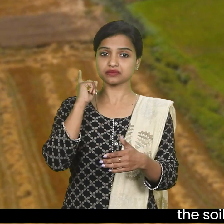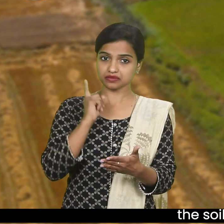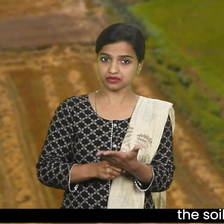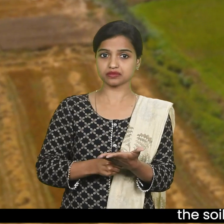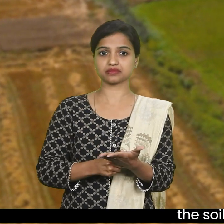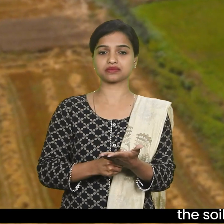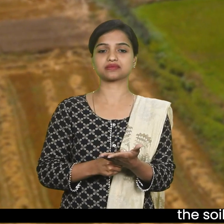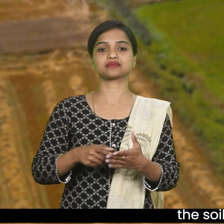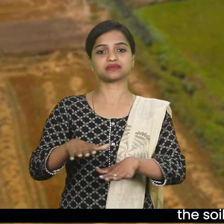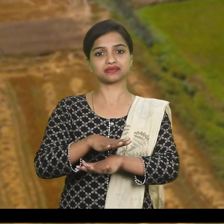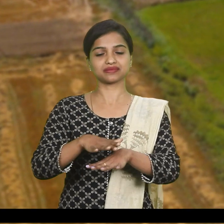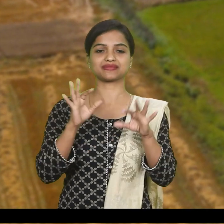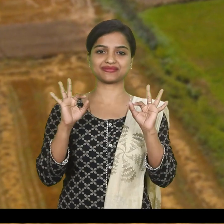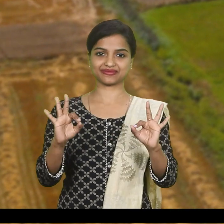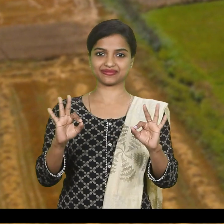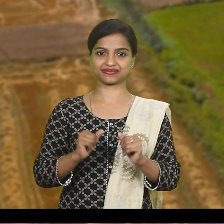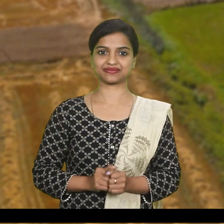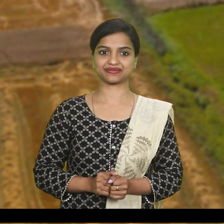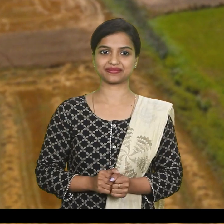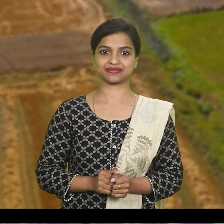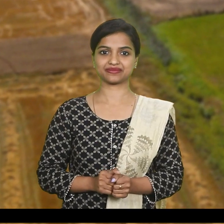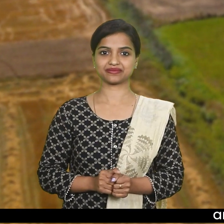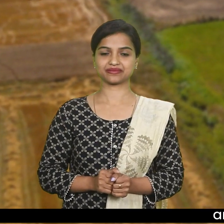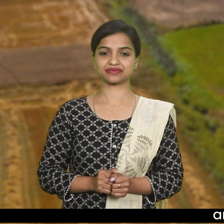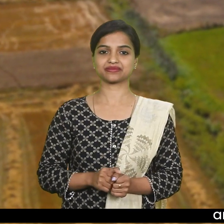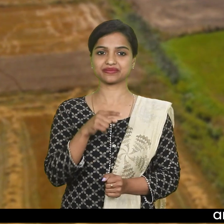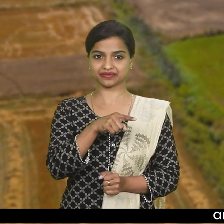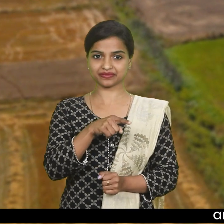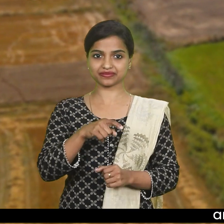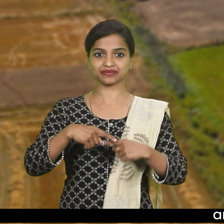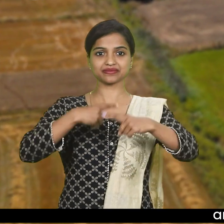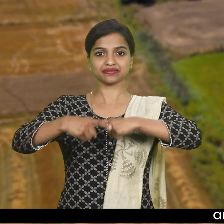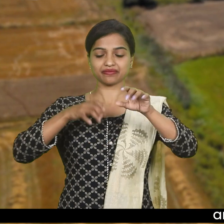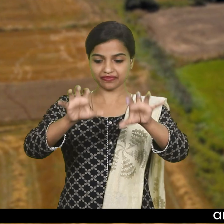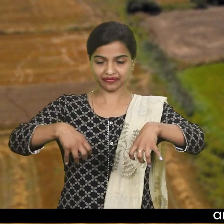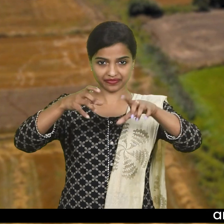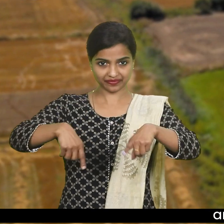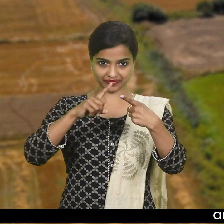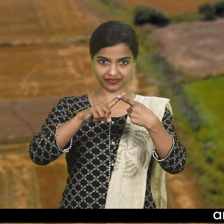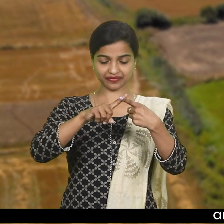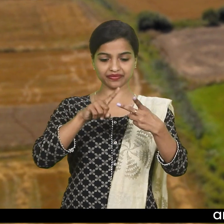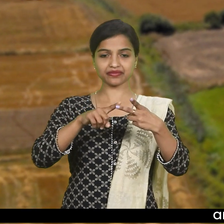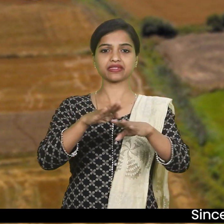well. For this, ploughing and leveling are done.